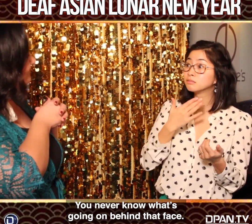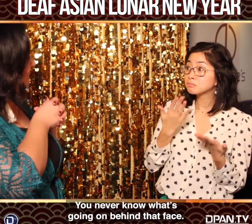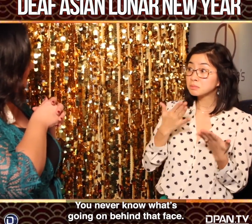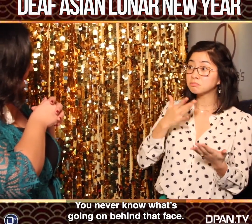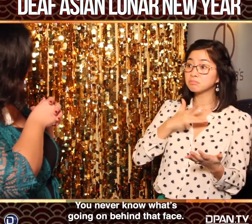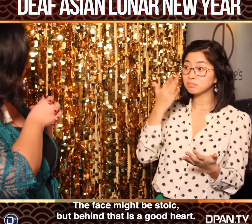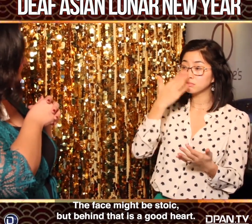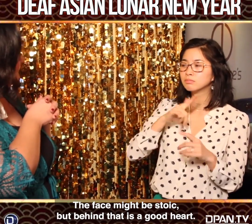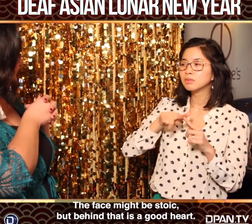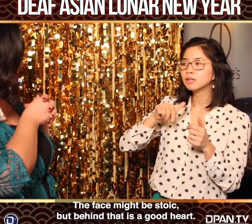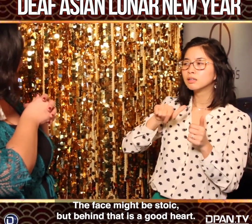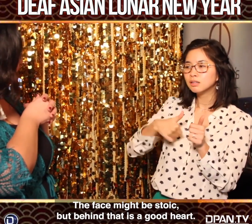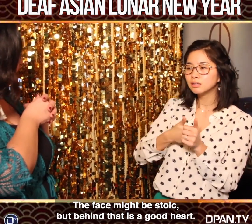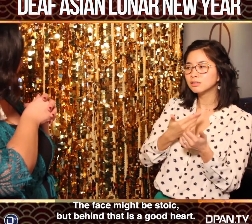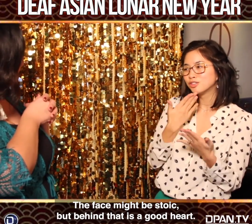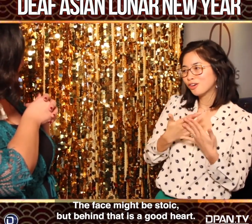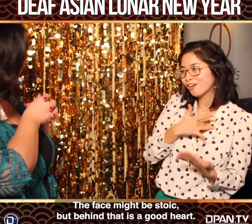The face might be stoic, but behind that is a good heart.